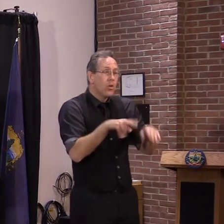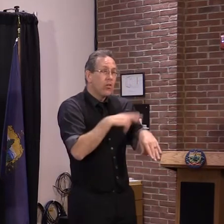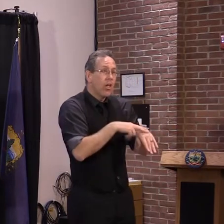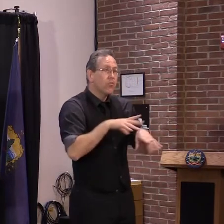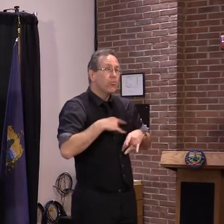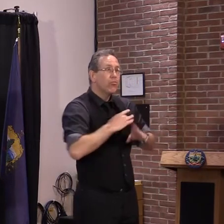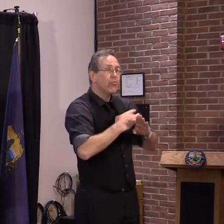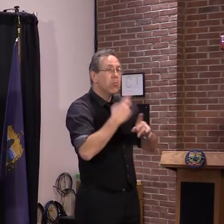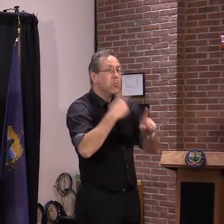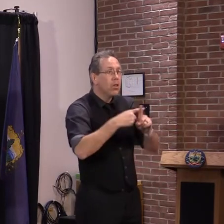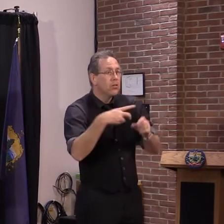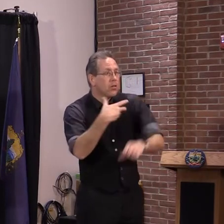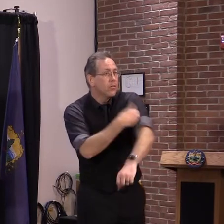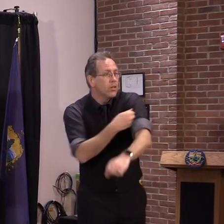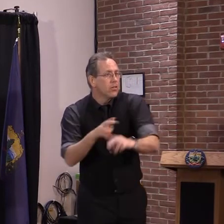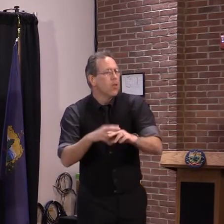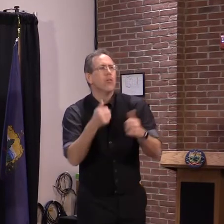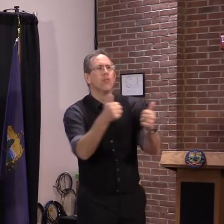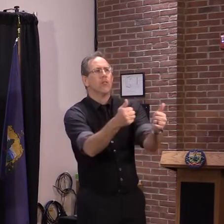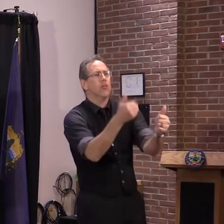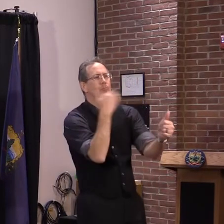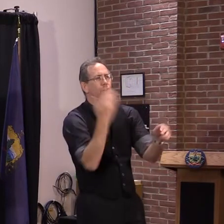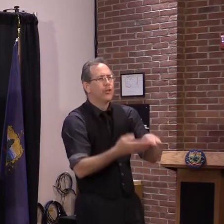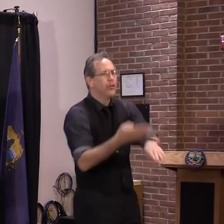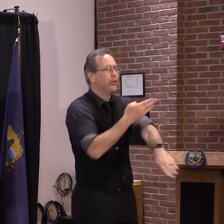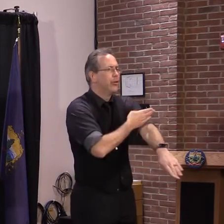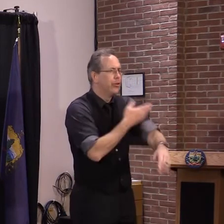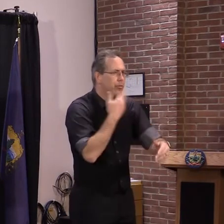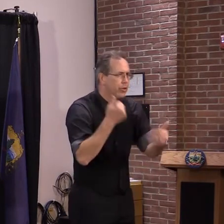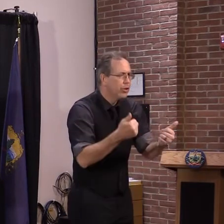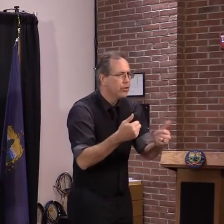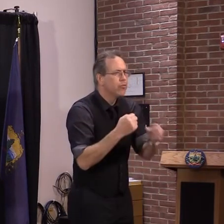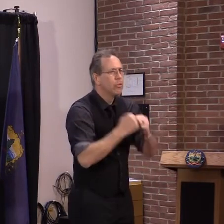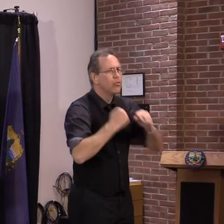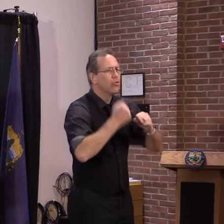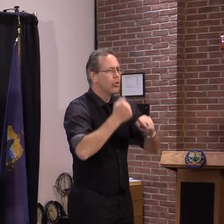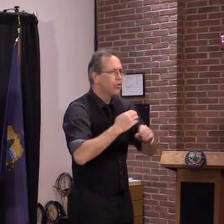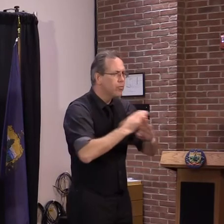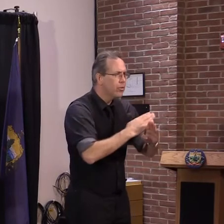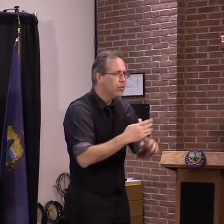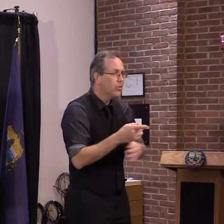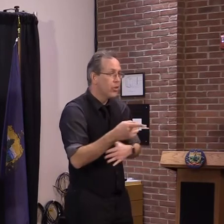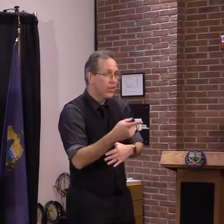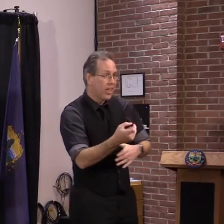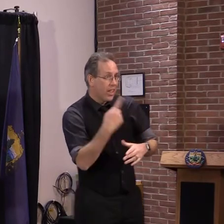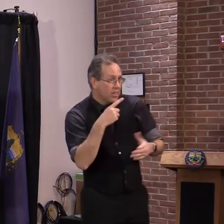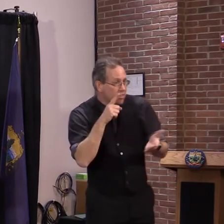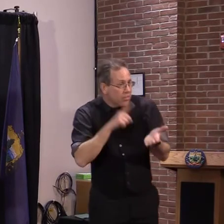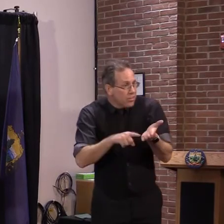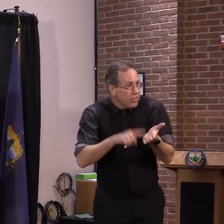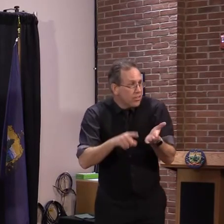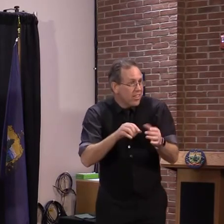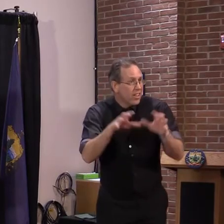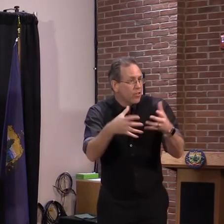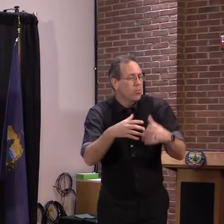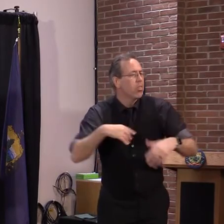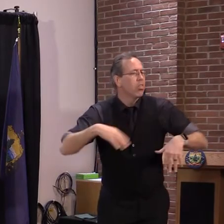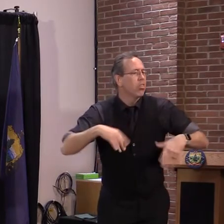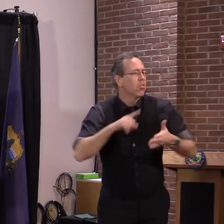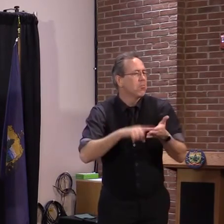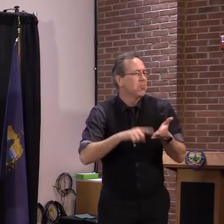will. The question you asked, are we studying Vermont students? No, we are not independently studying